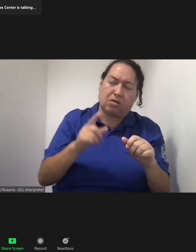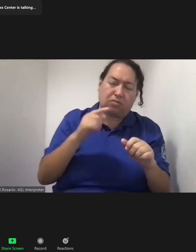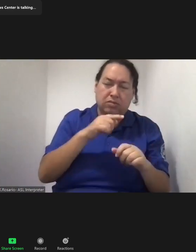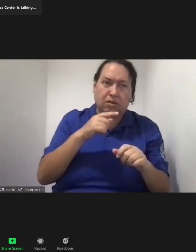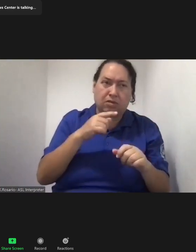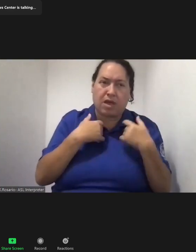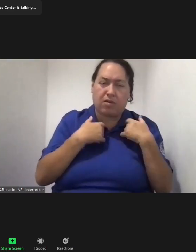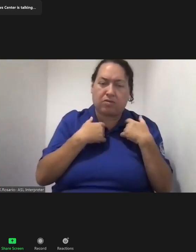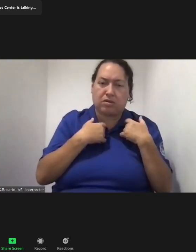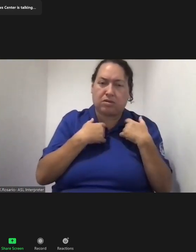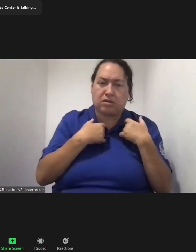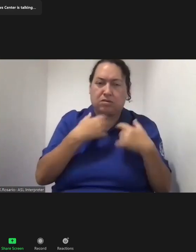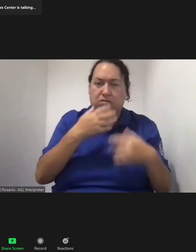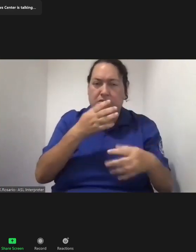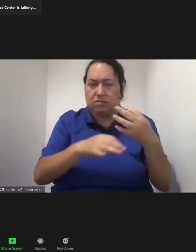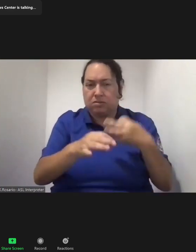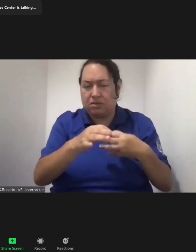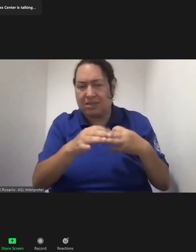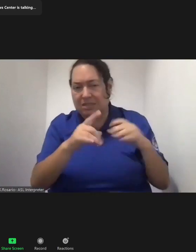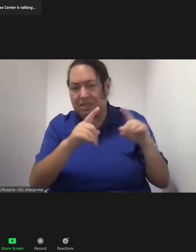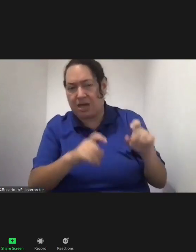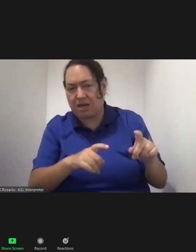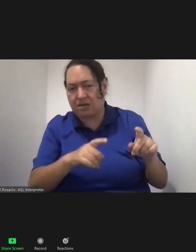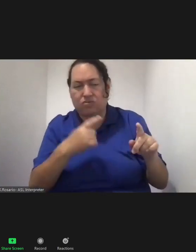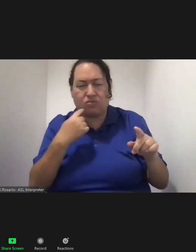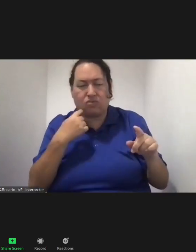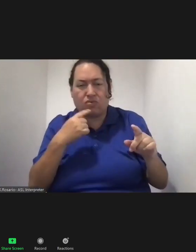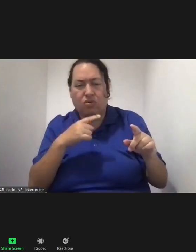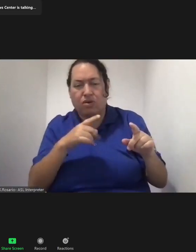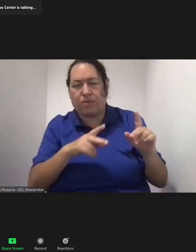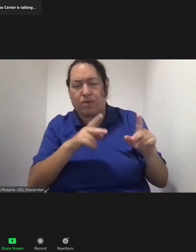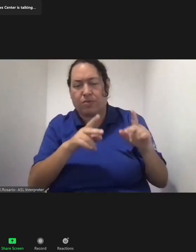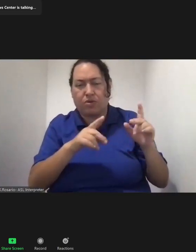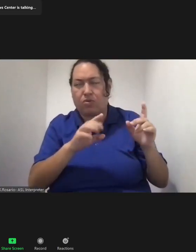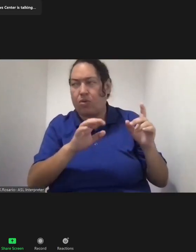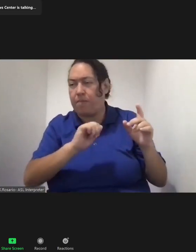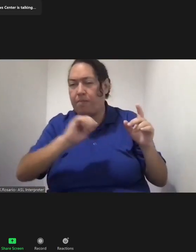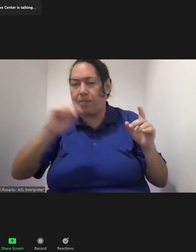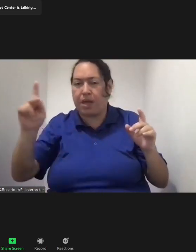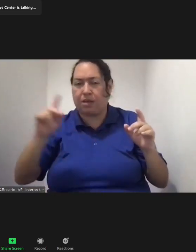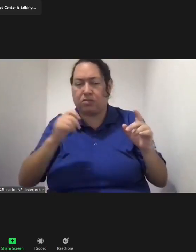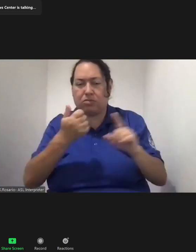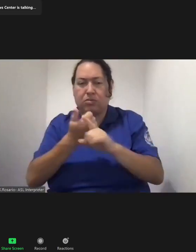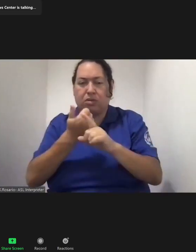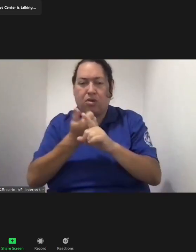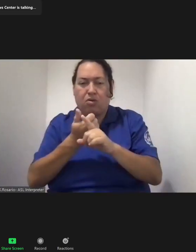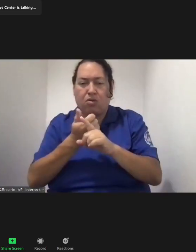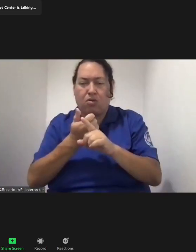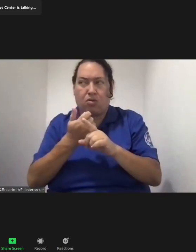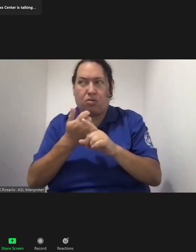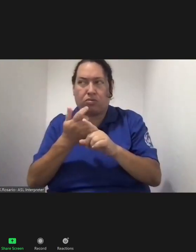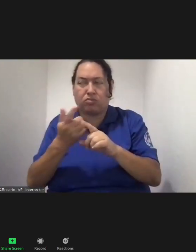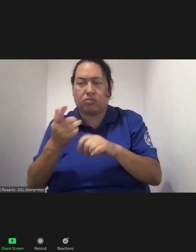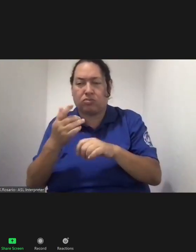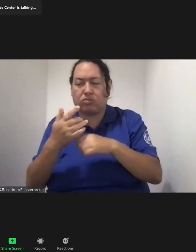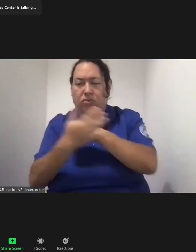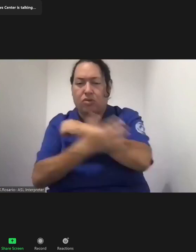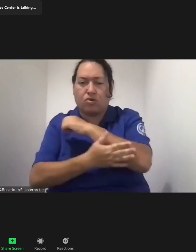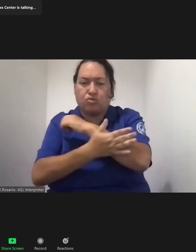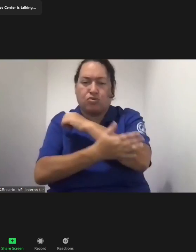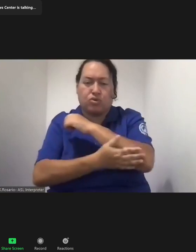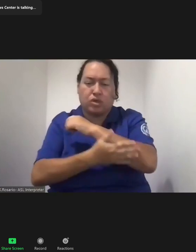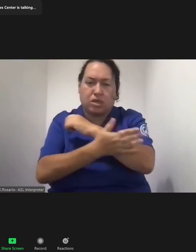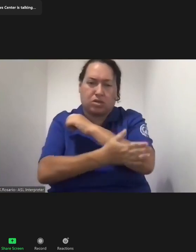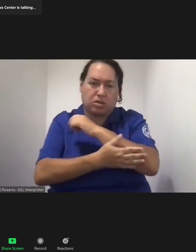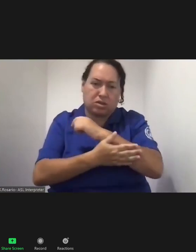tests for tourists returning to their own countries, sort of like a come on to, to make